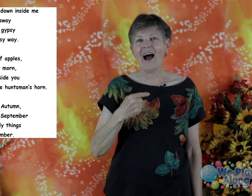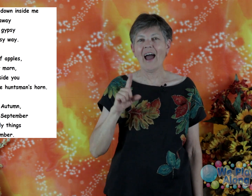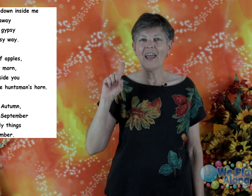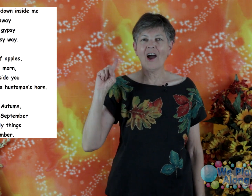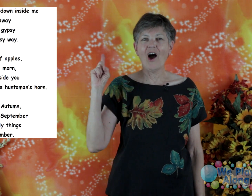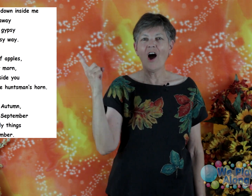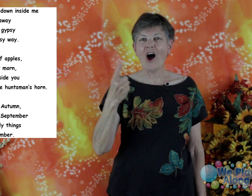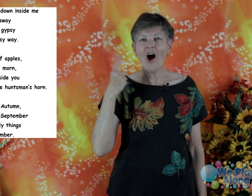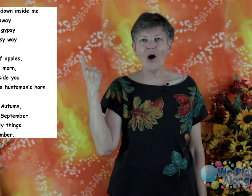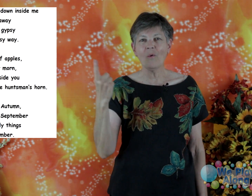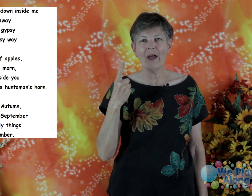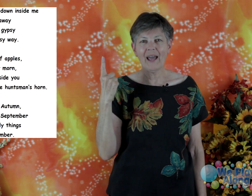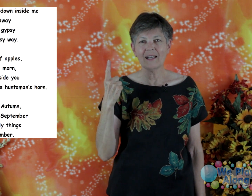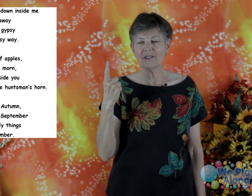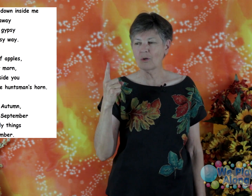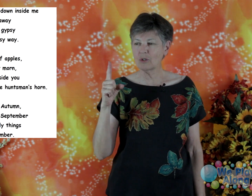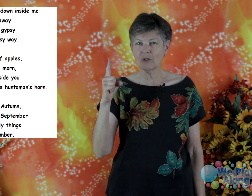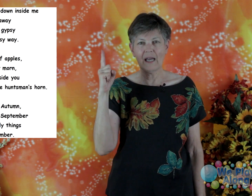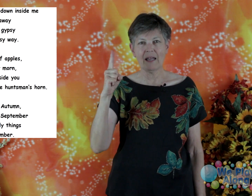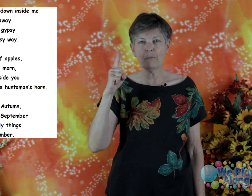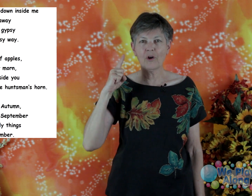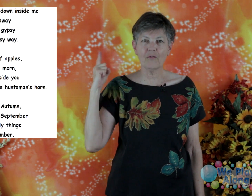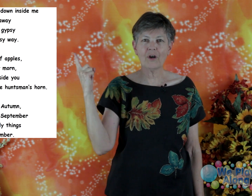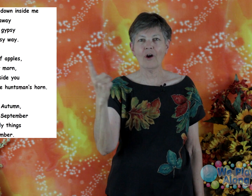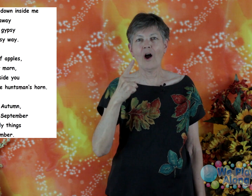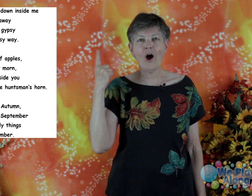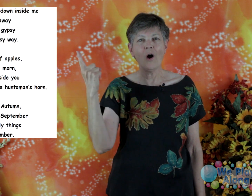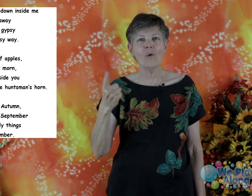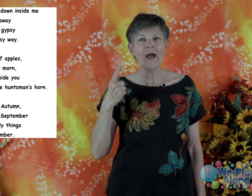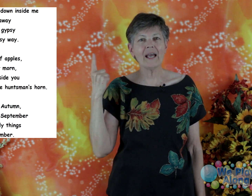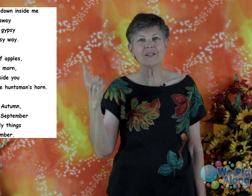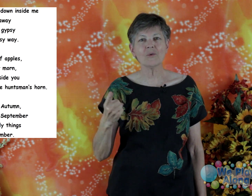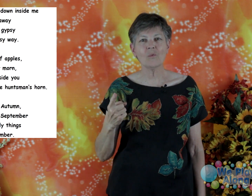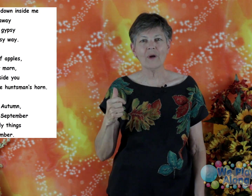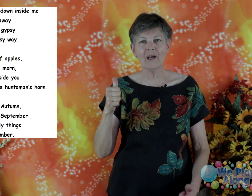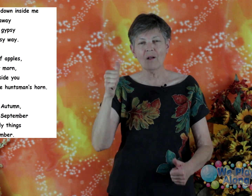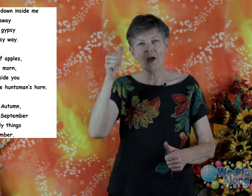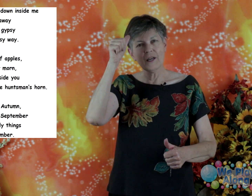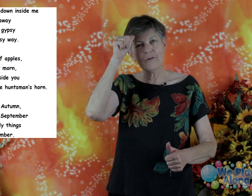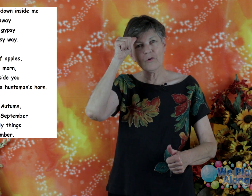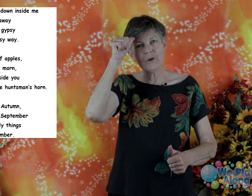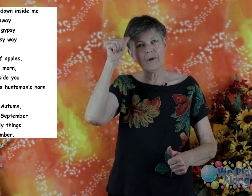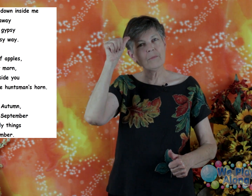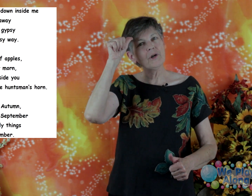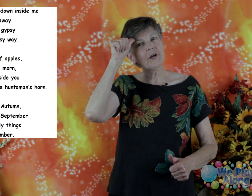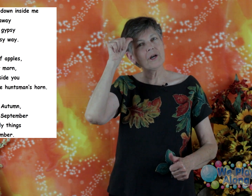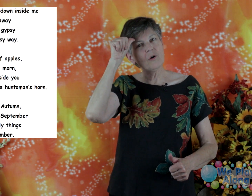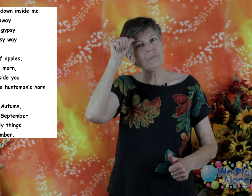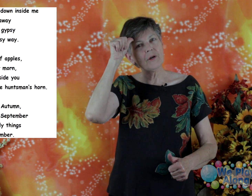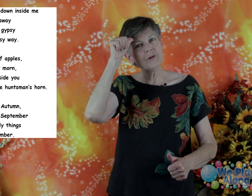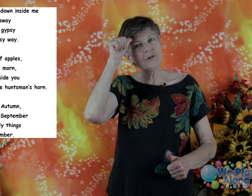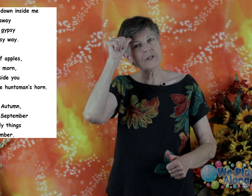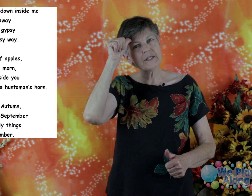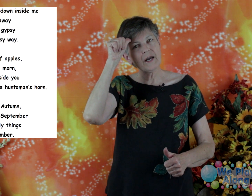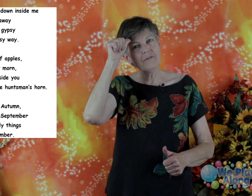I always, so take that pointer finger, always will. Now for remember, you're going to go up here to the side of